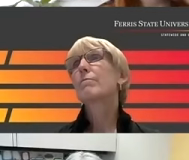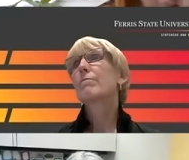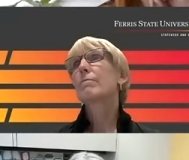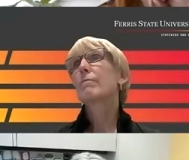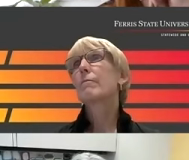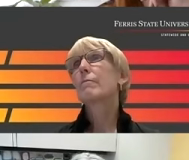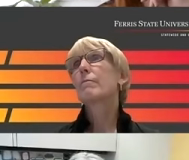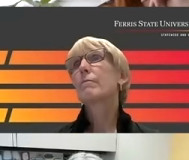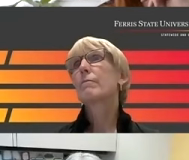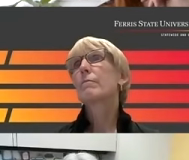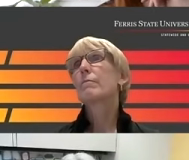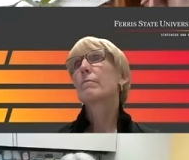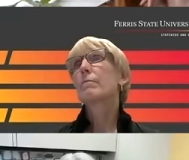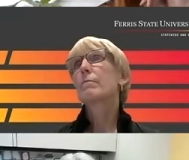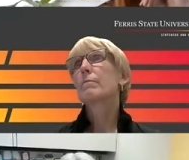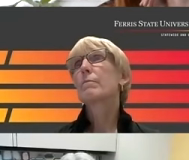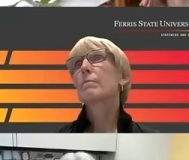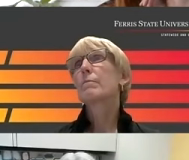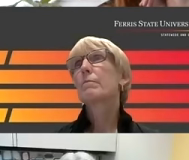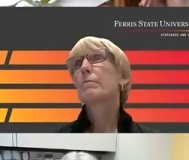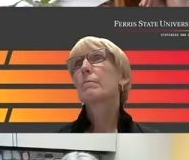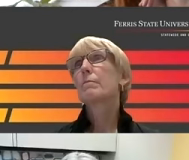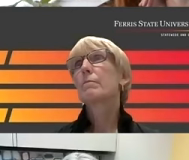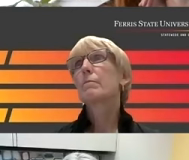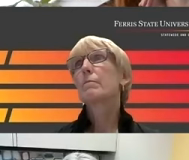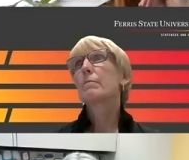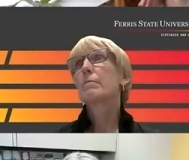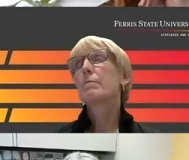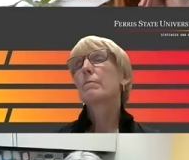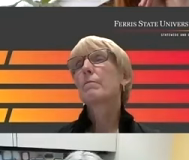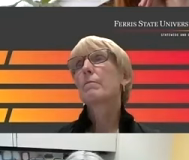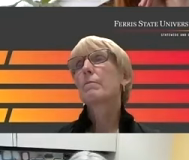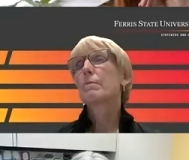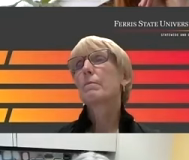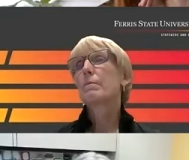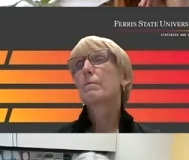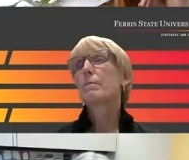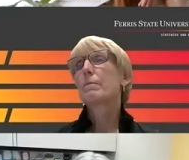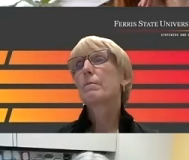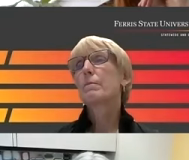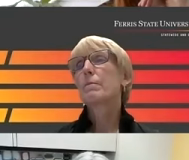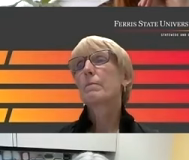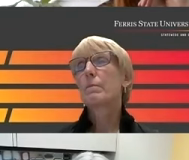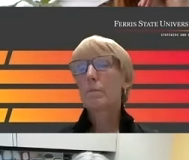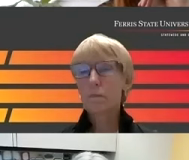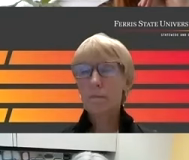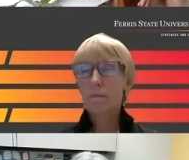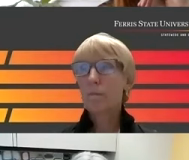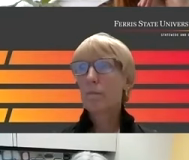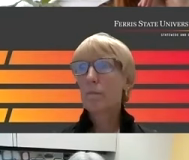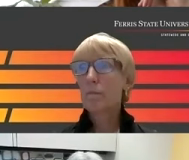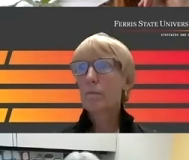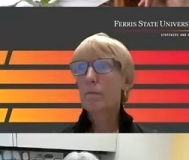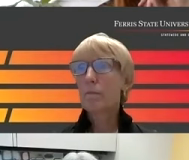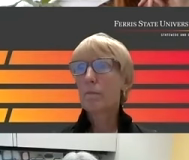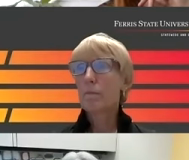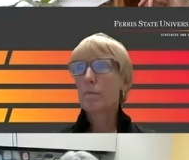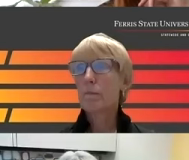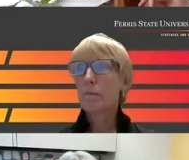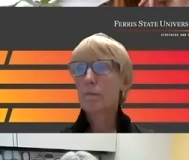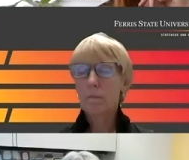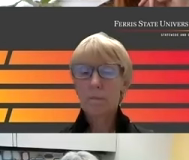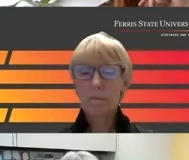brothers, and they killed my brothers. And pimps are my brothers too, and date rapists, and punks,